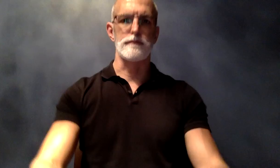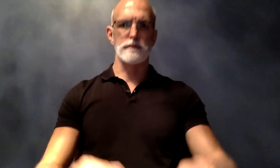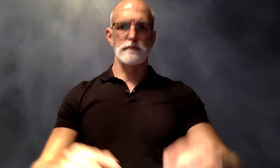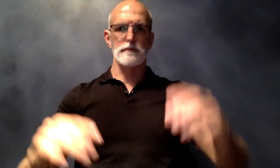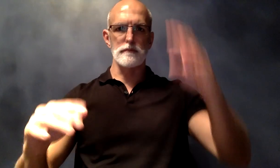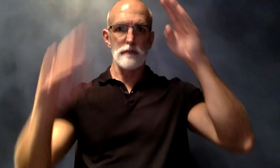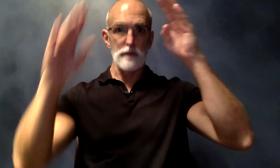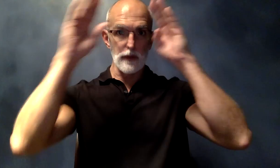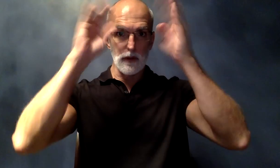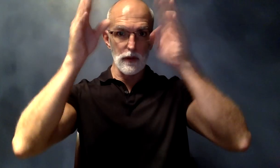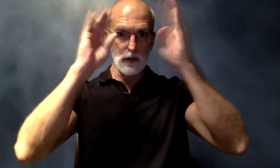Mm-hmm.